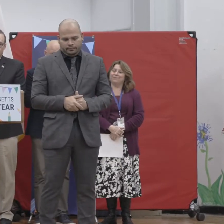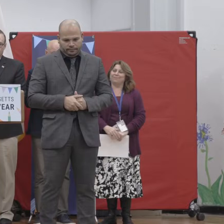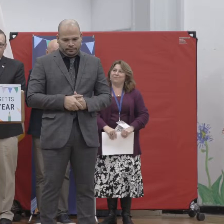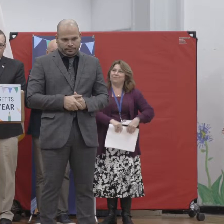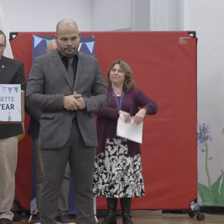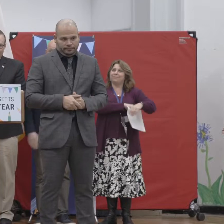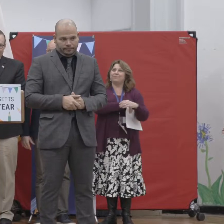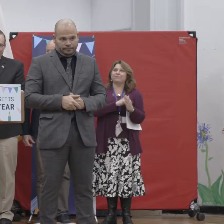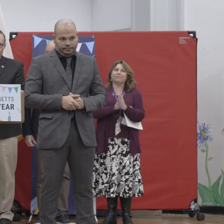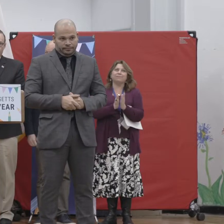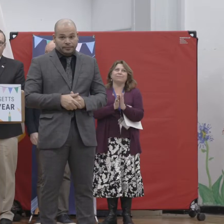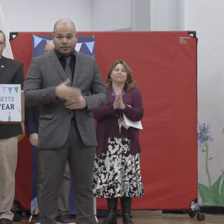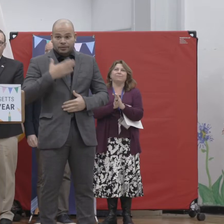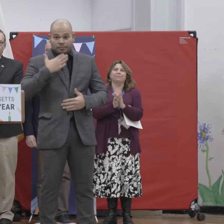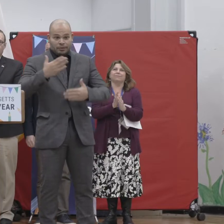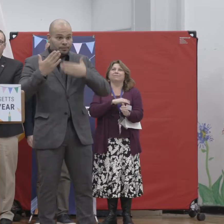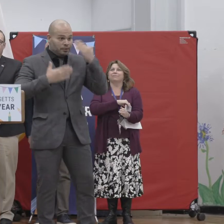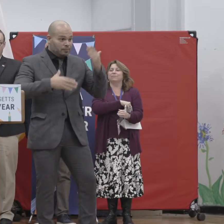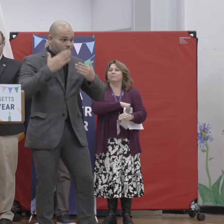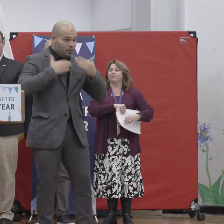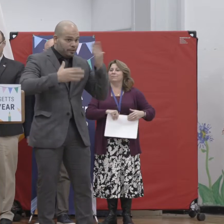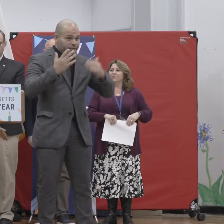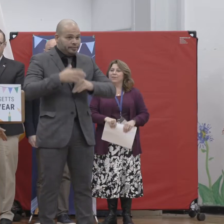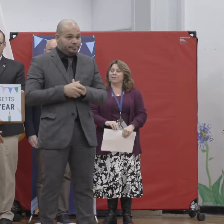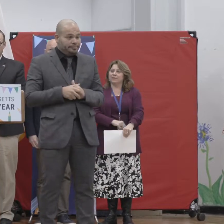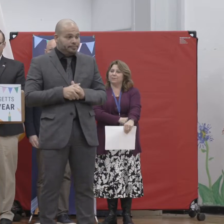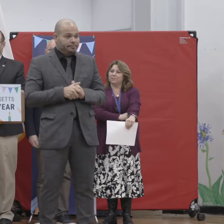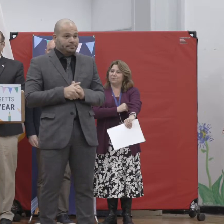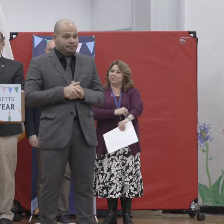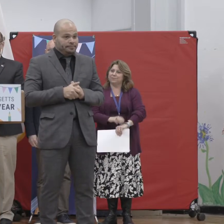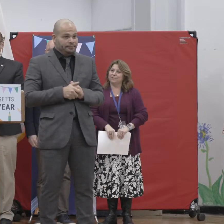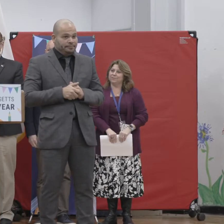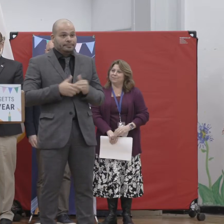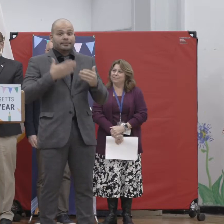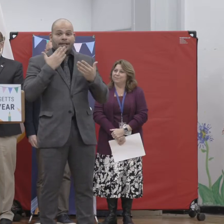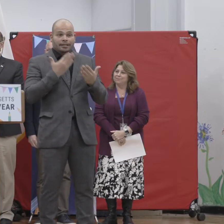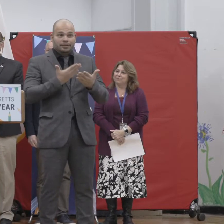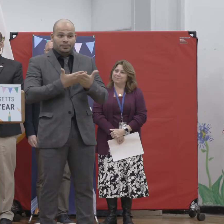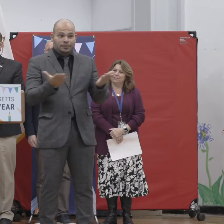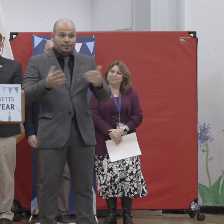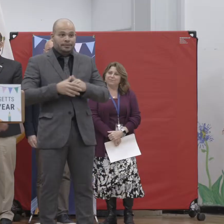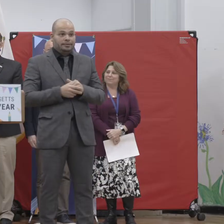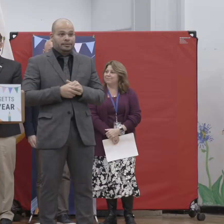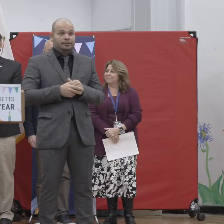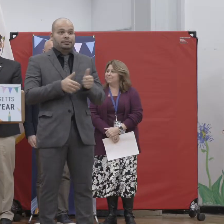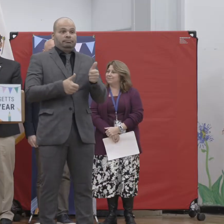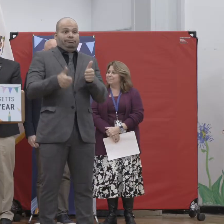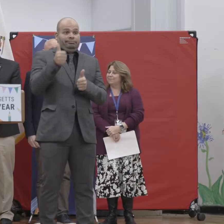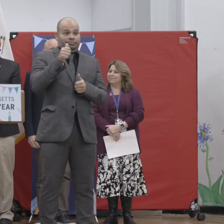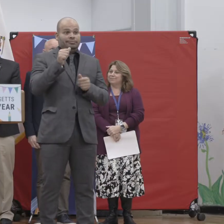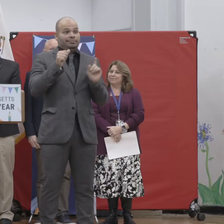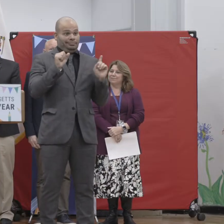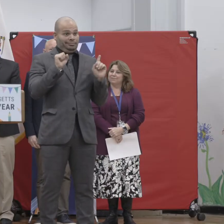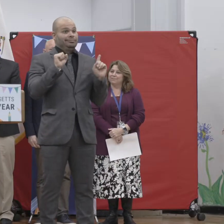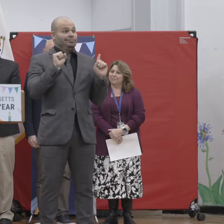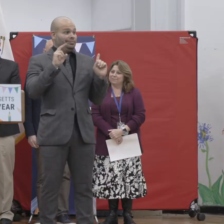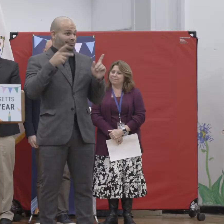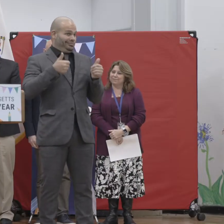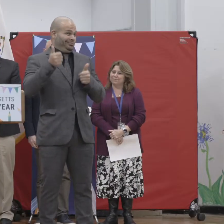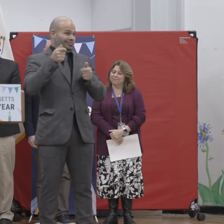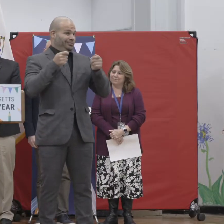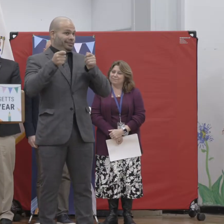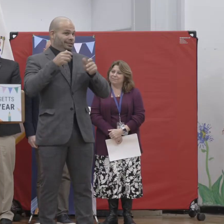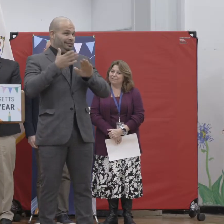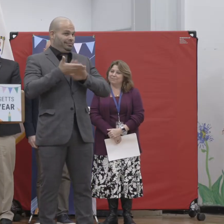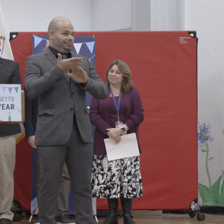Good morning. Good morning. Thank you so much, Superintendent Skipper, for all that you do. It's great to be